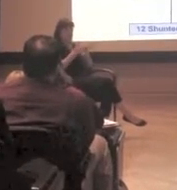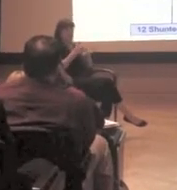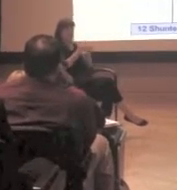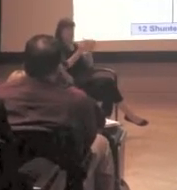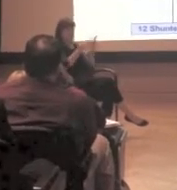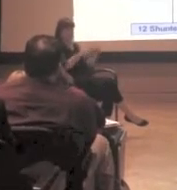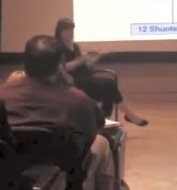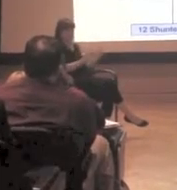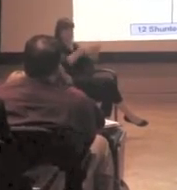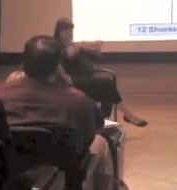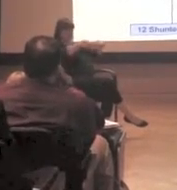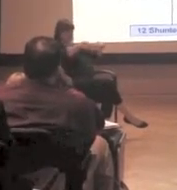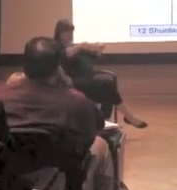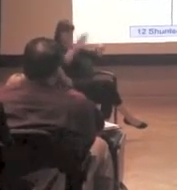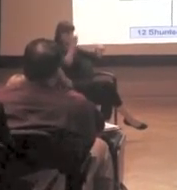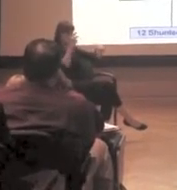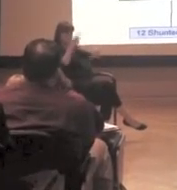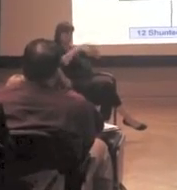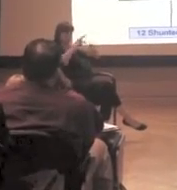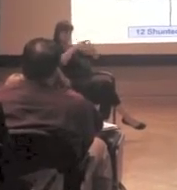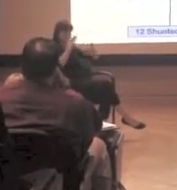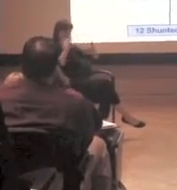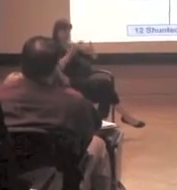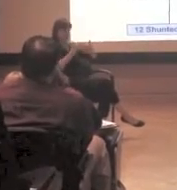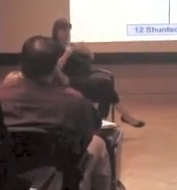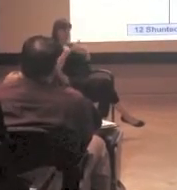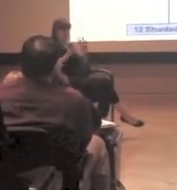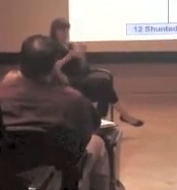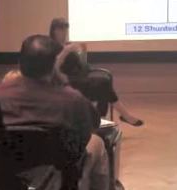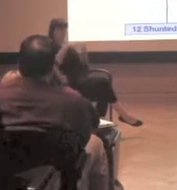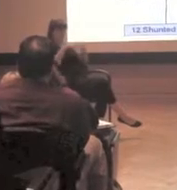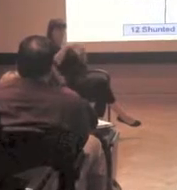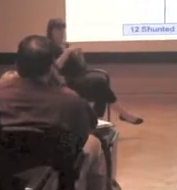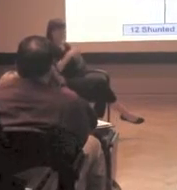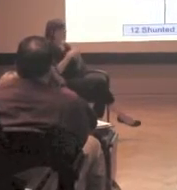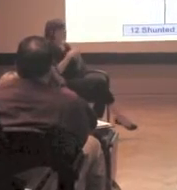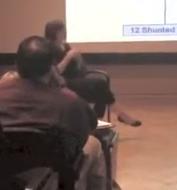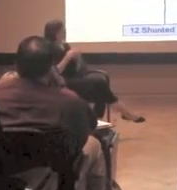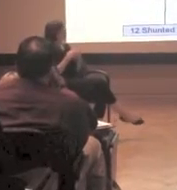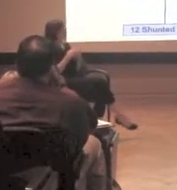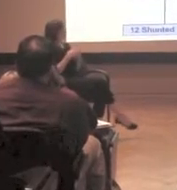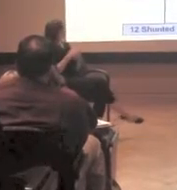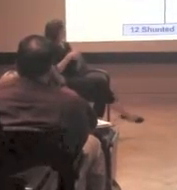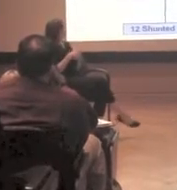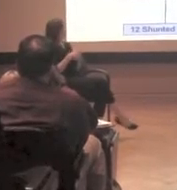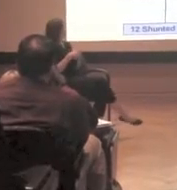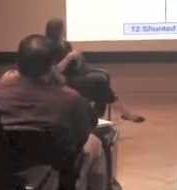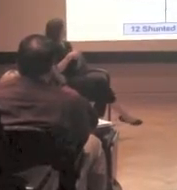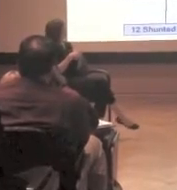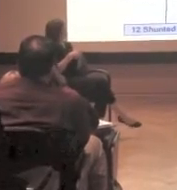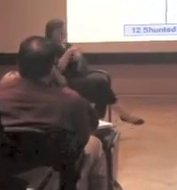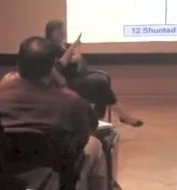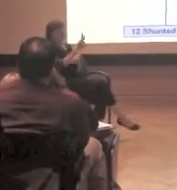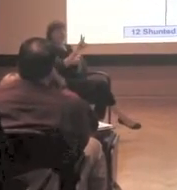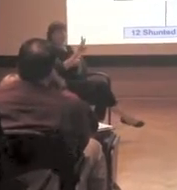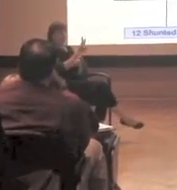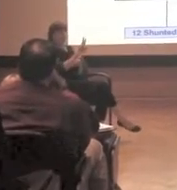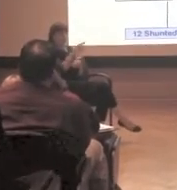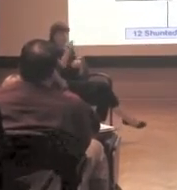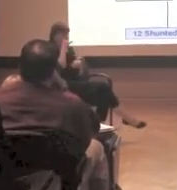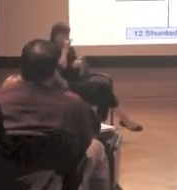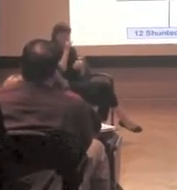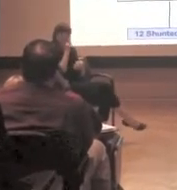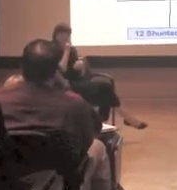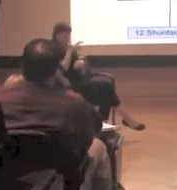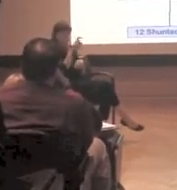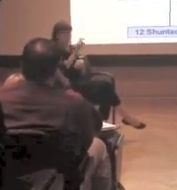And that's why we're bringing the programs here. So 32% of the kids didn't